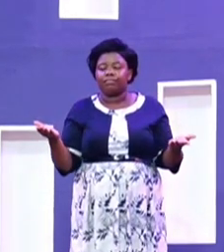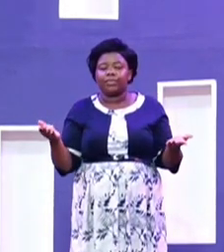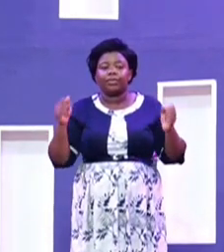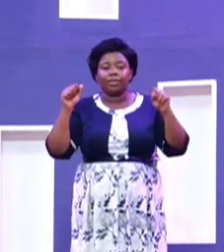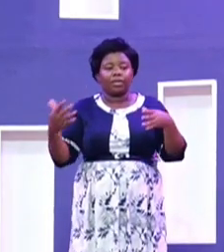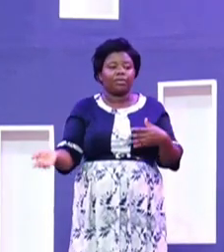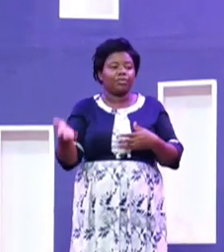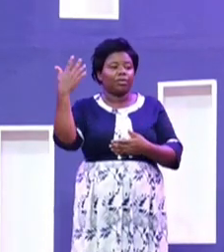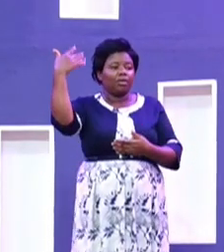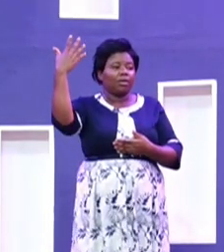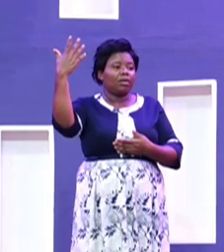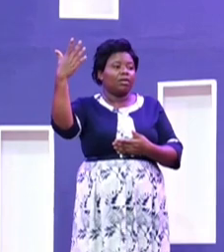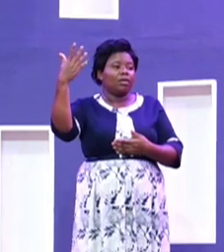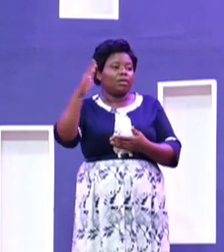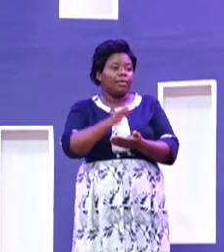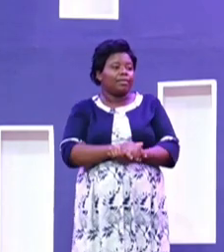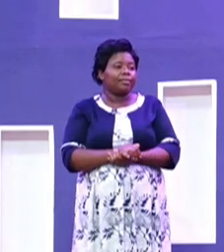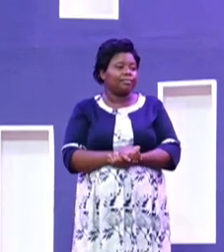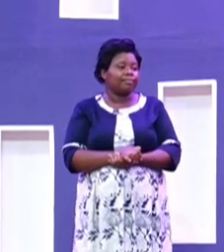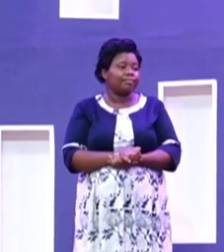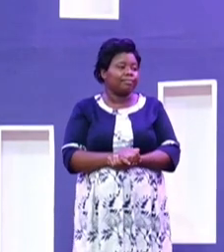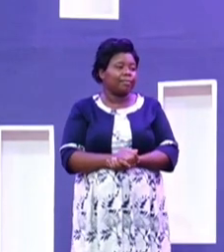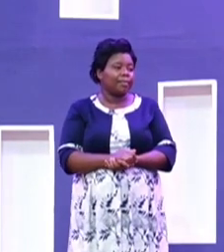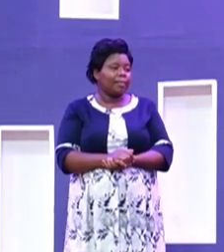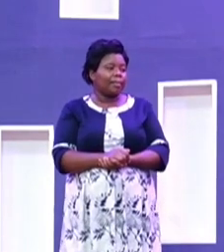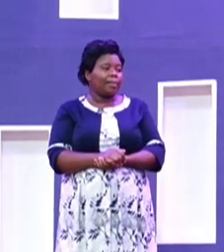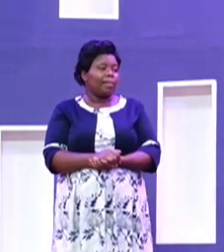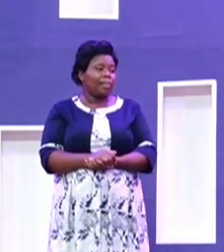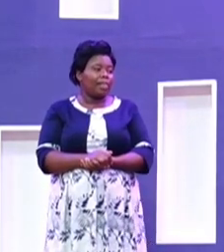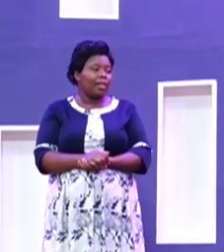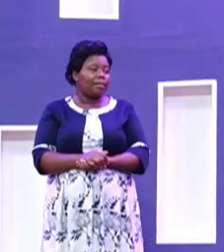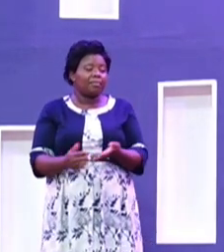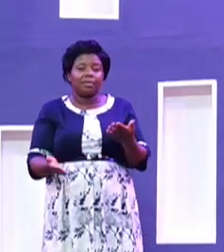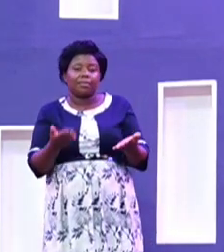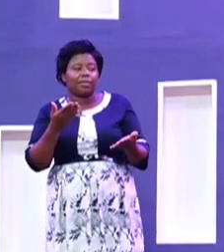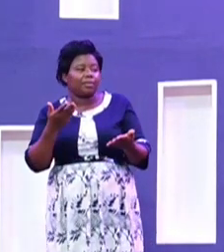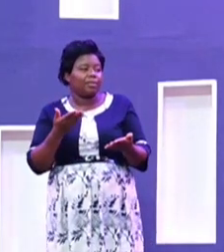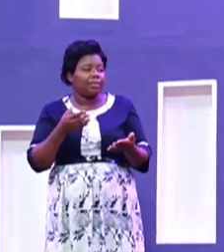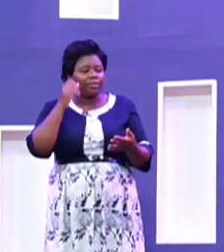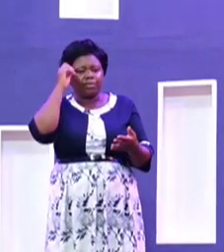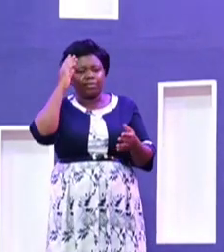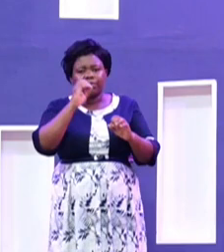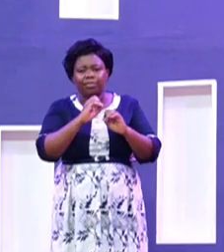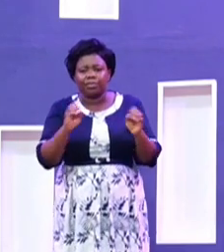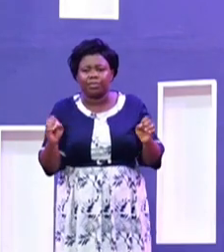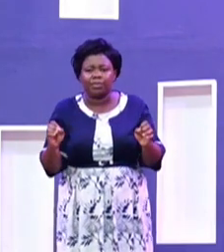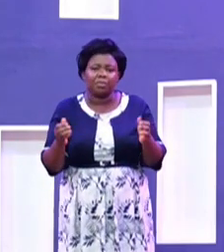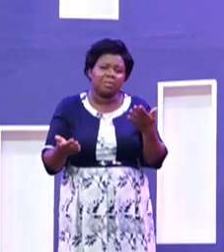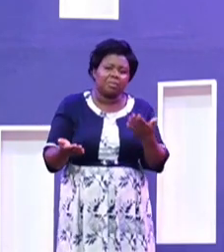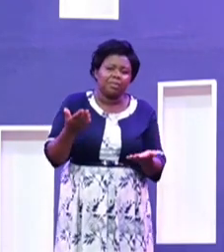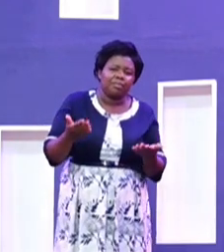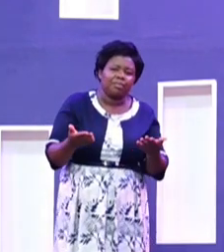okuwanika omukono gwo ekiko ekyekusa kukwebaza. Oyinza okuba oyina otategedde, oyinza okuba